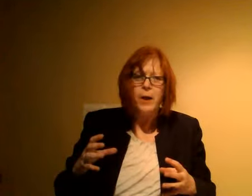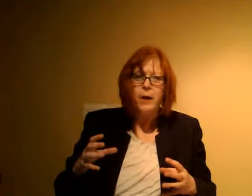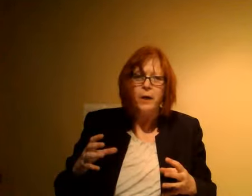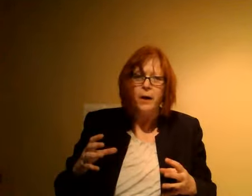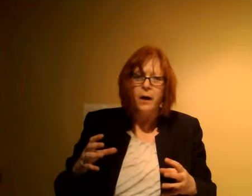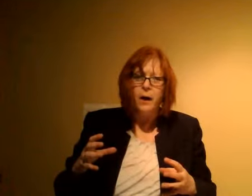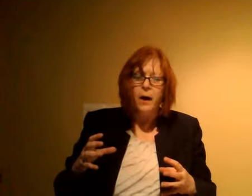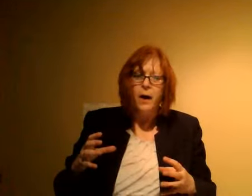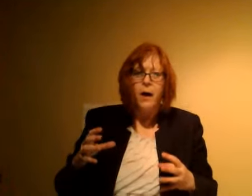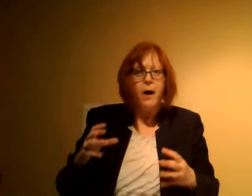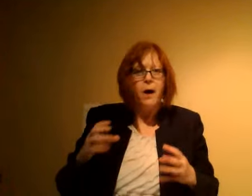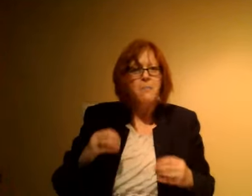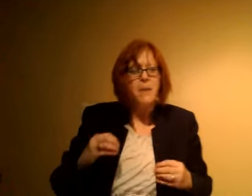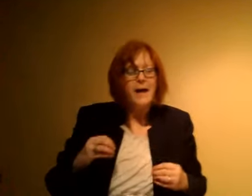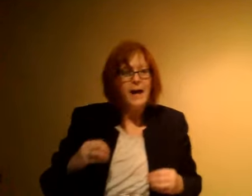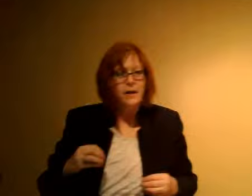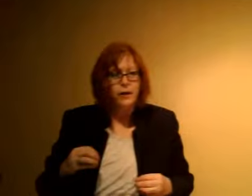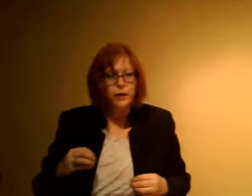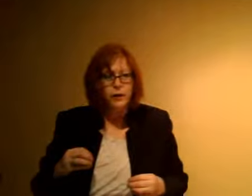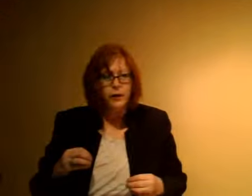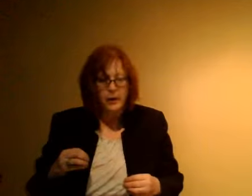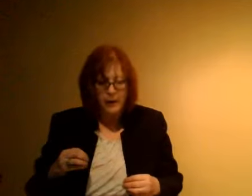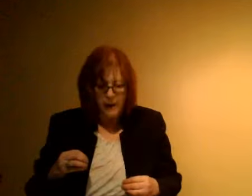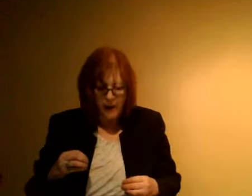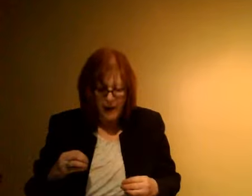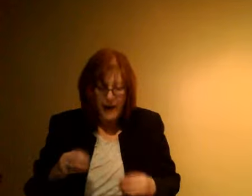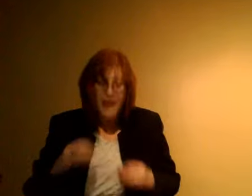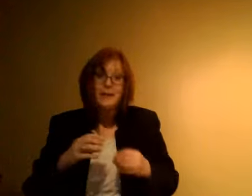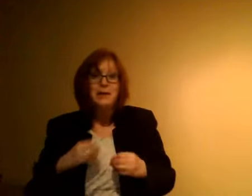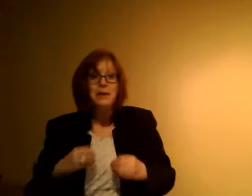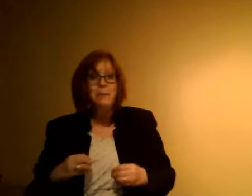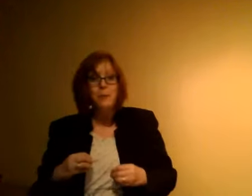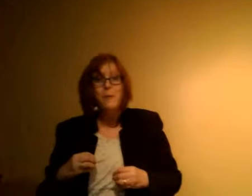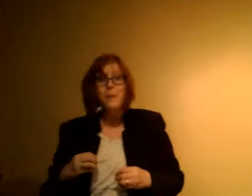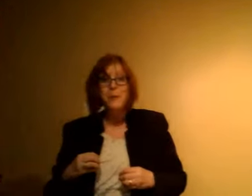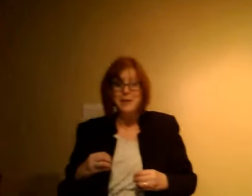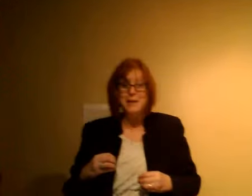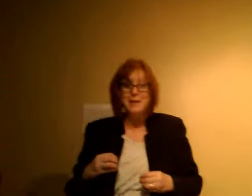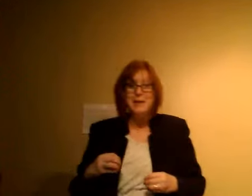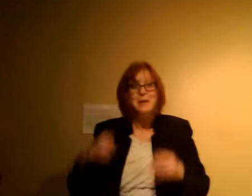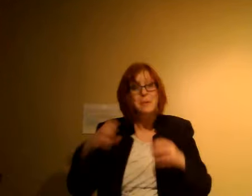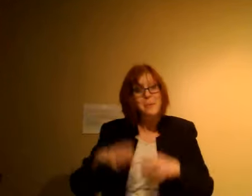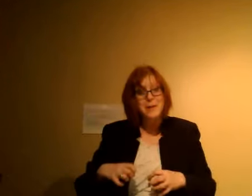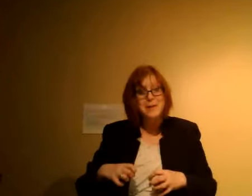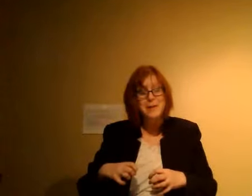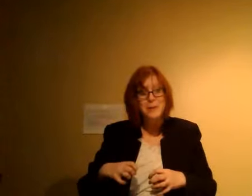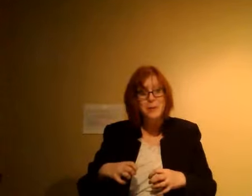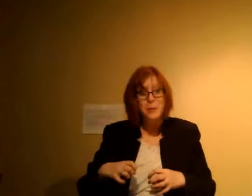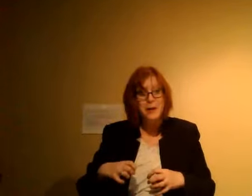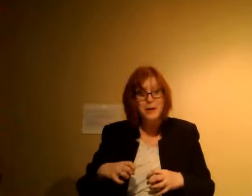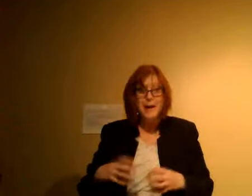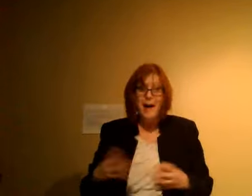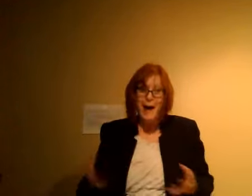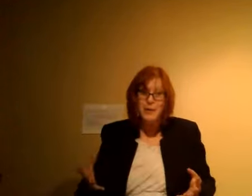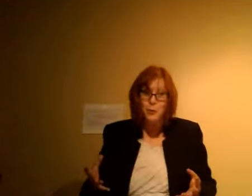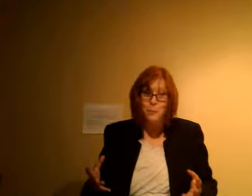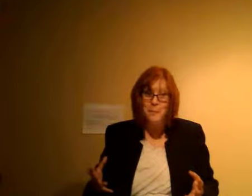aware of my anger and its inappropriateness in the present situation at the